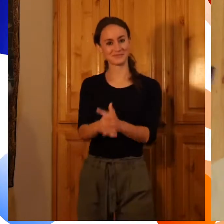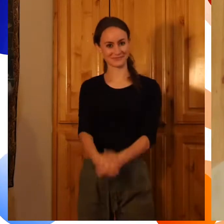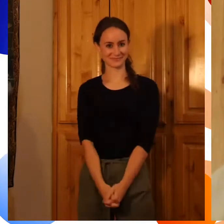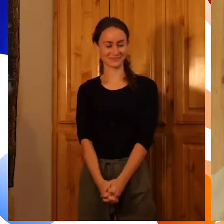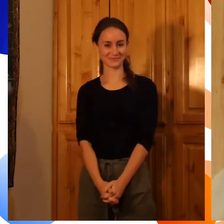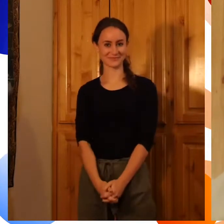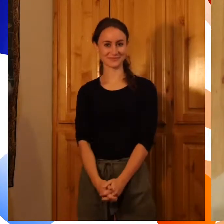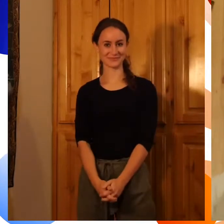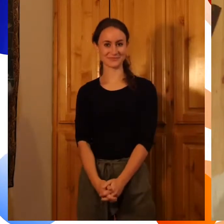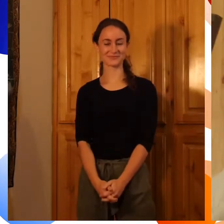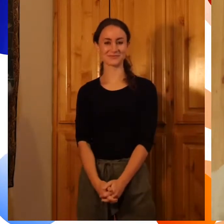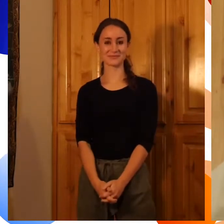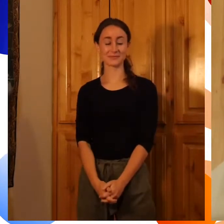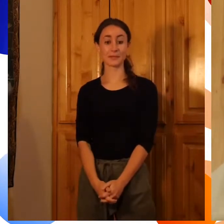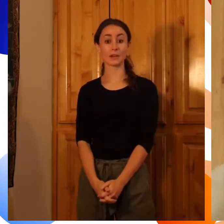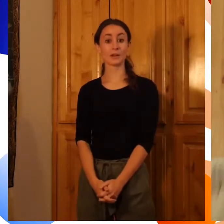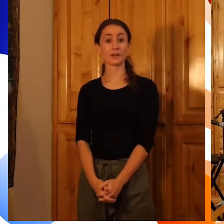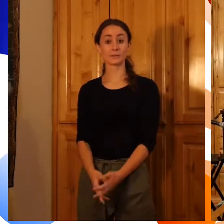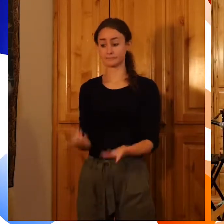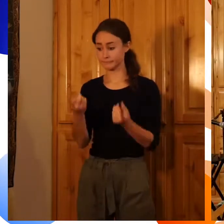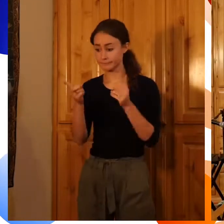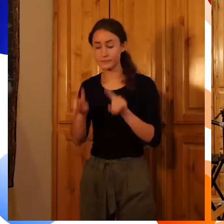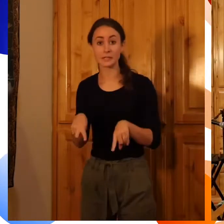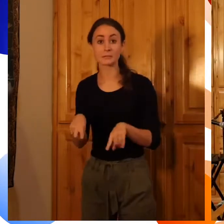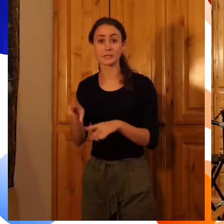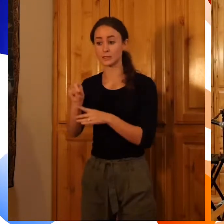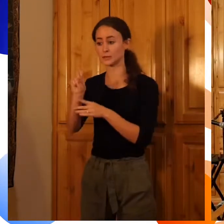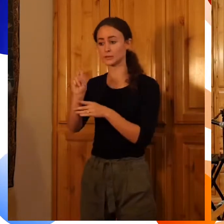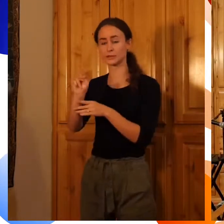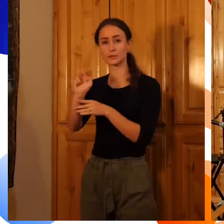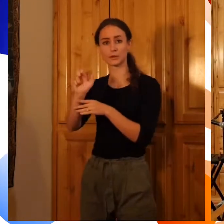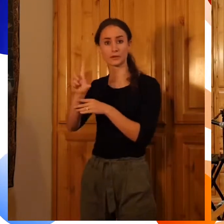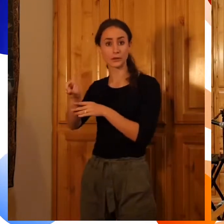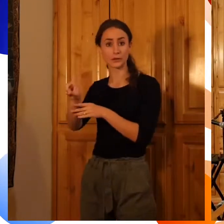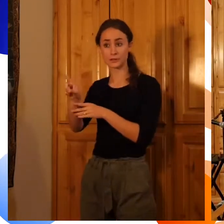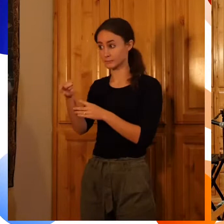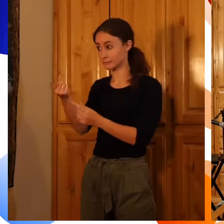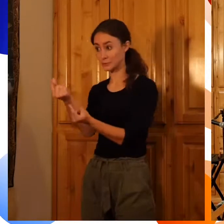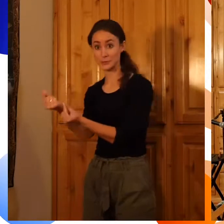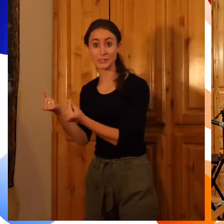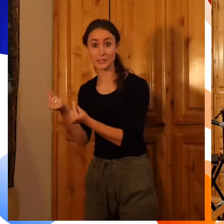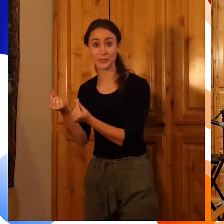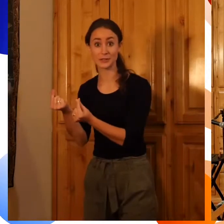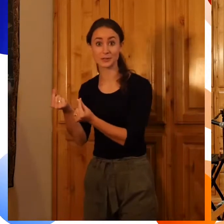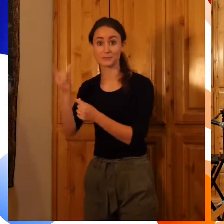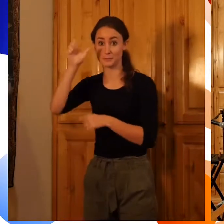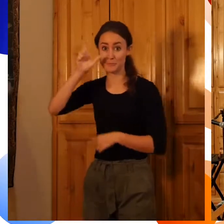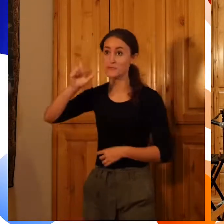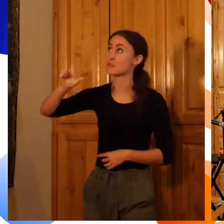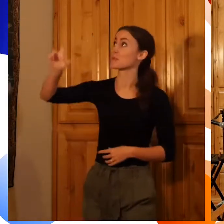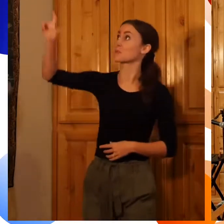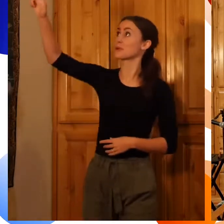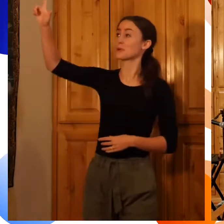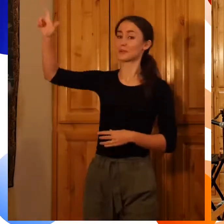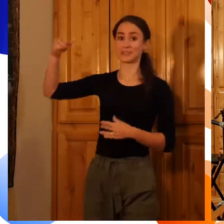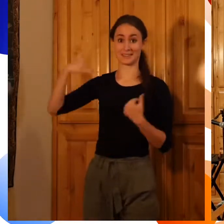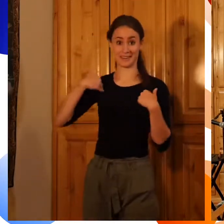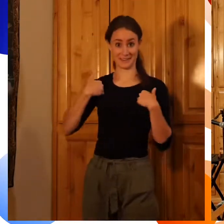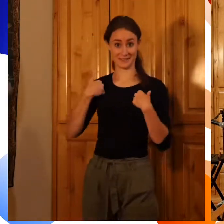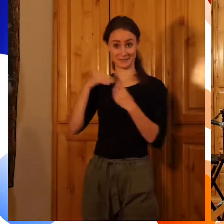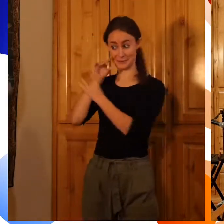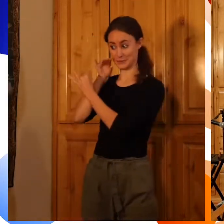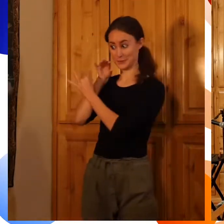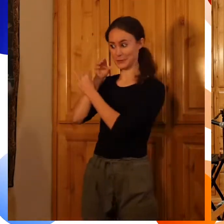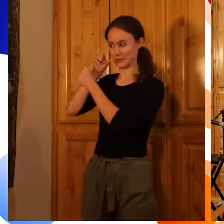And then Donald held the flute up to the moonlight, and he said, "Such a soft, floating witchery of